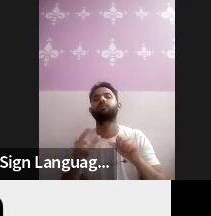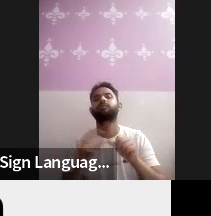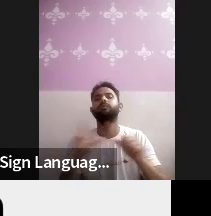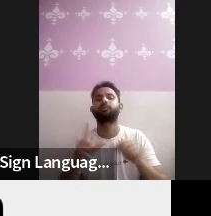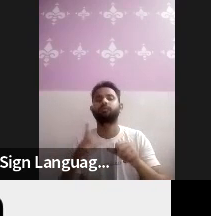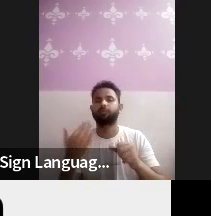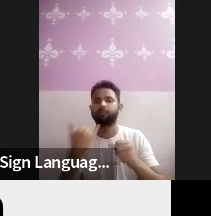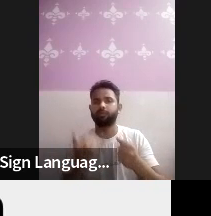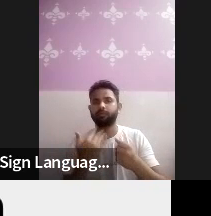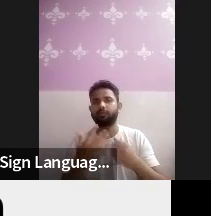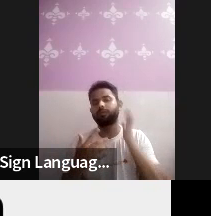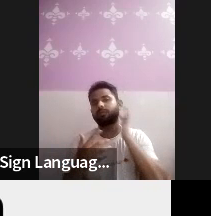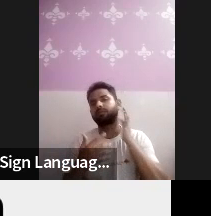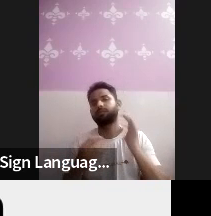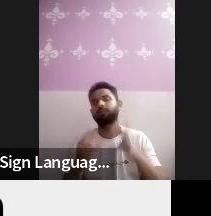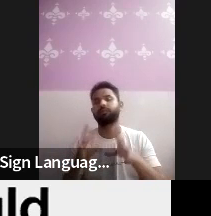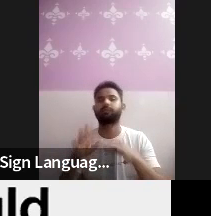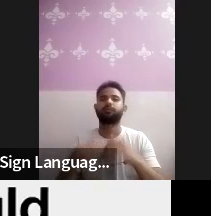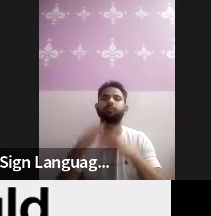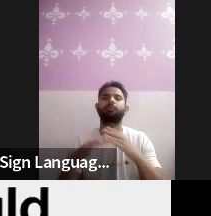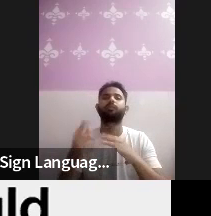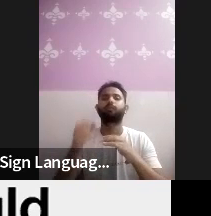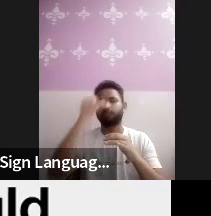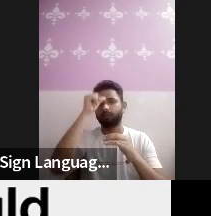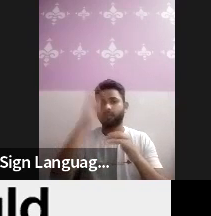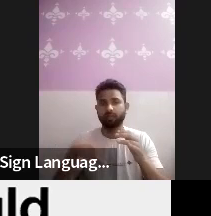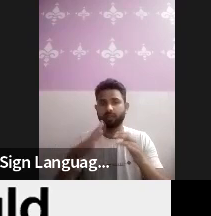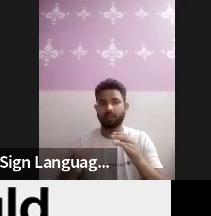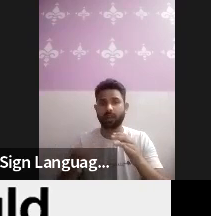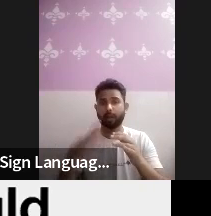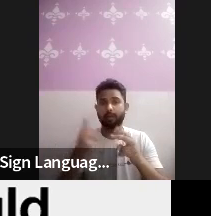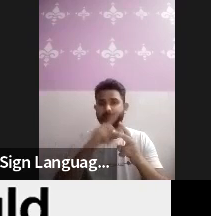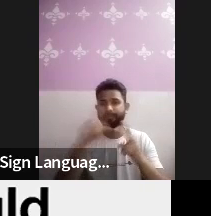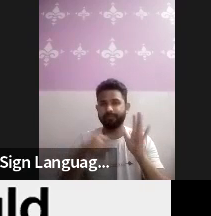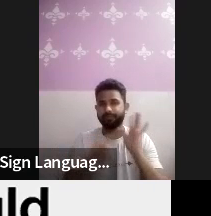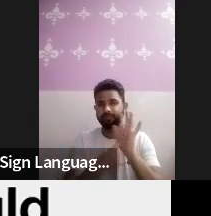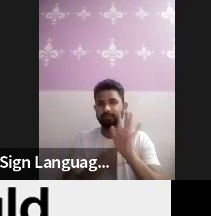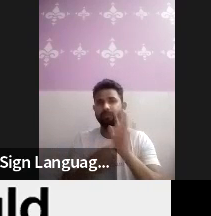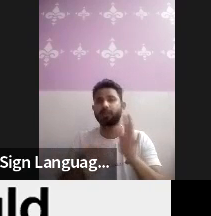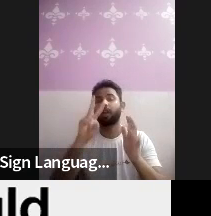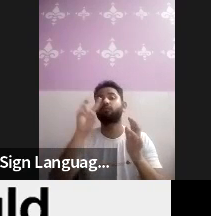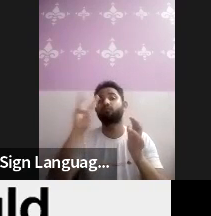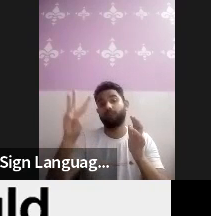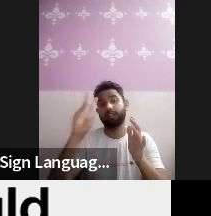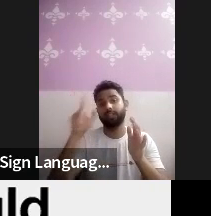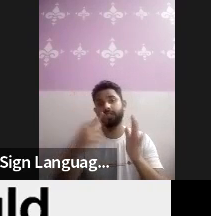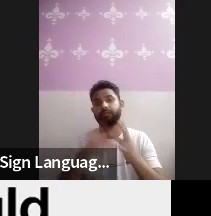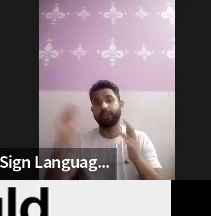to spend too much more time on this. Here's an example. This is the sign